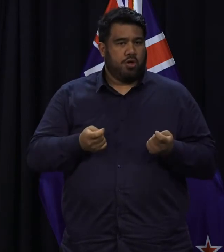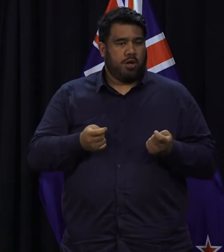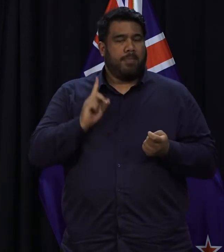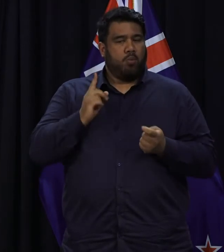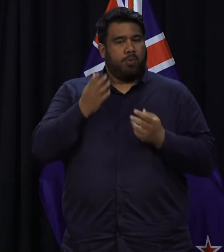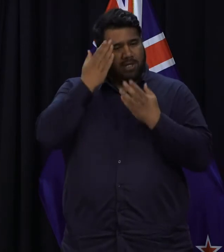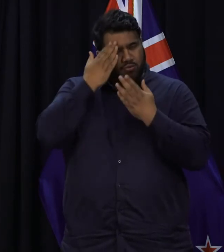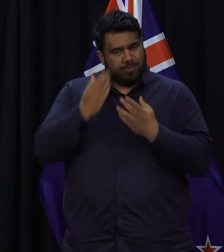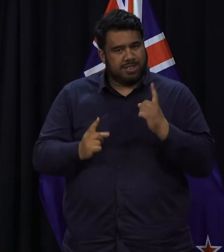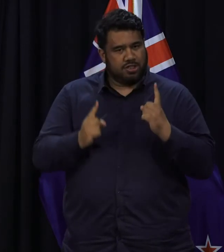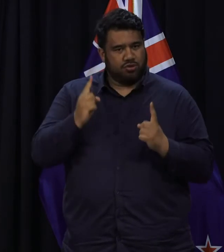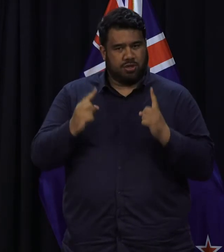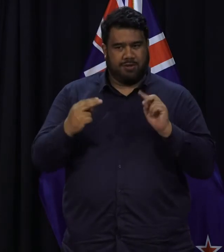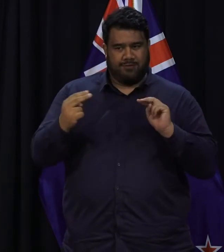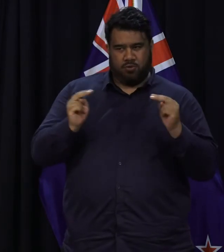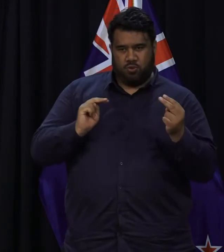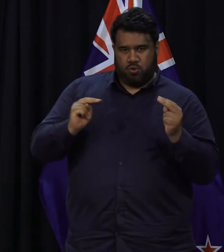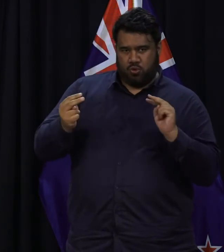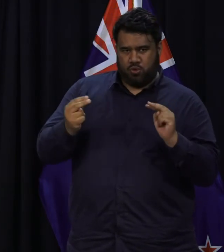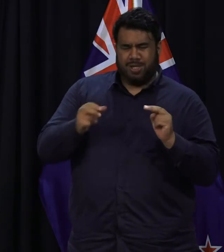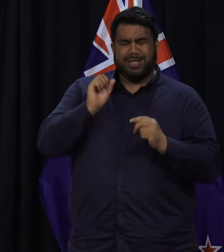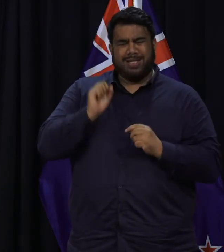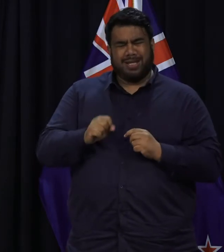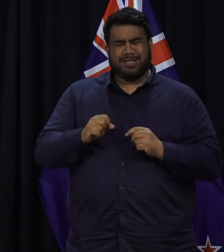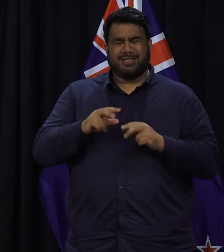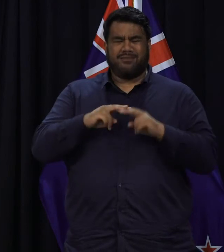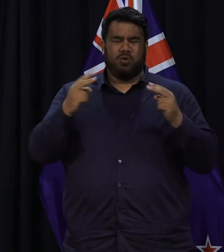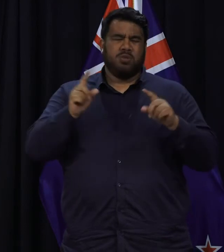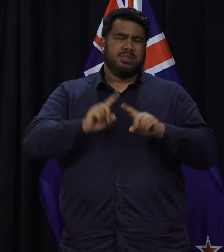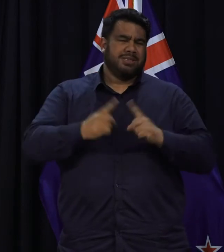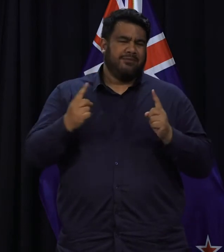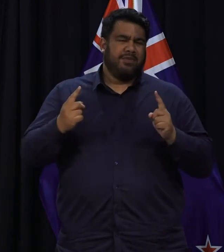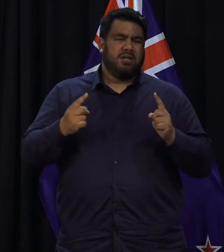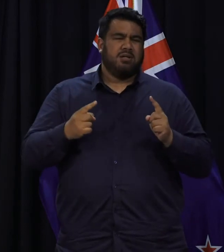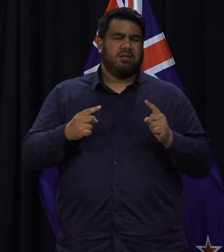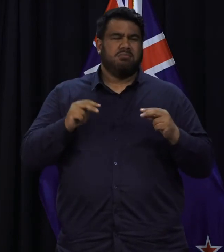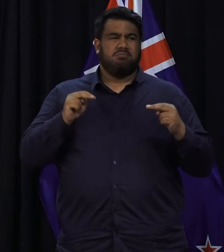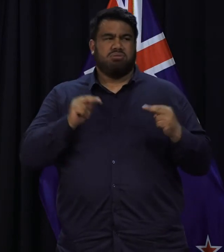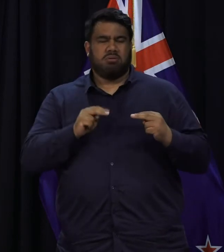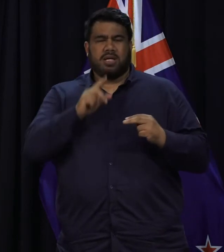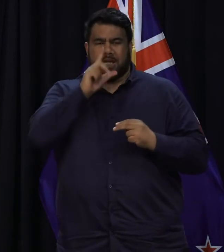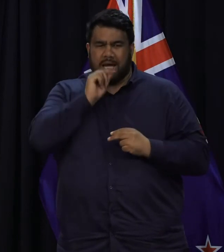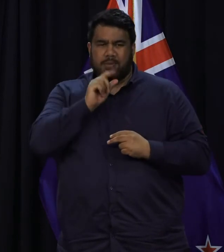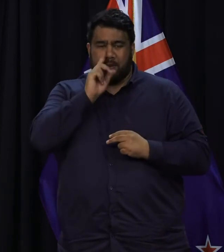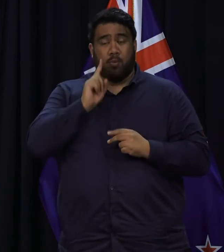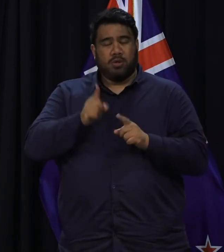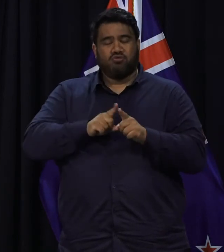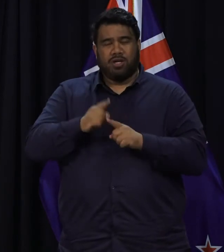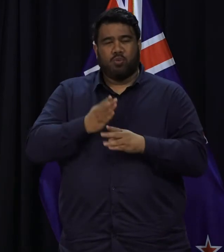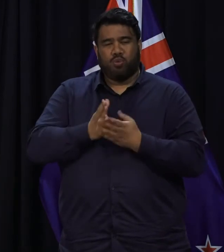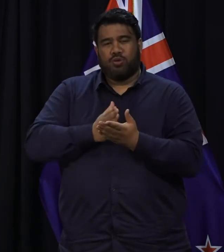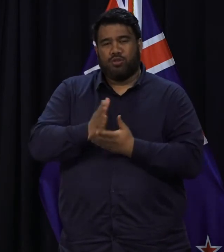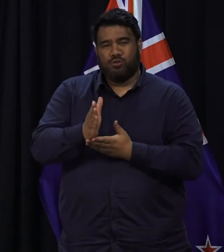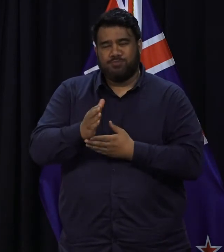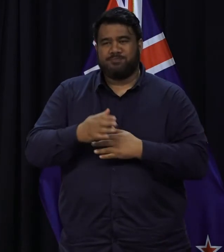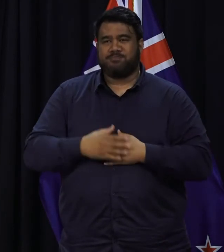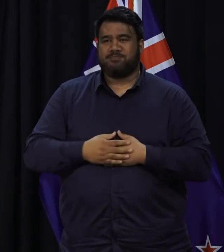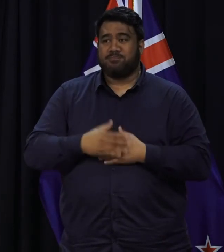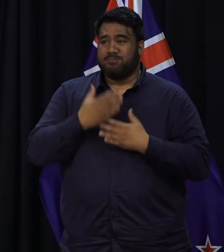but we try to work beyond that partisanship that ultimately can be quite destabilising. Thanks, everyone.